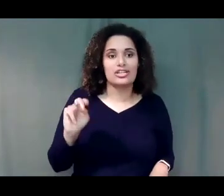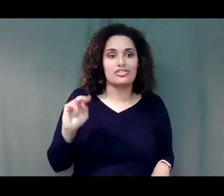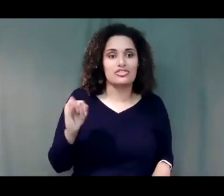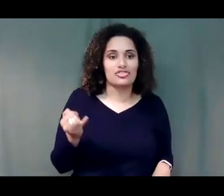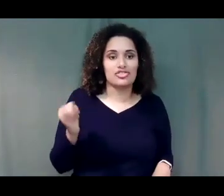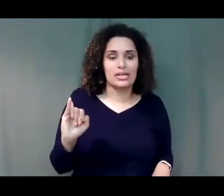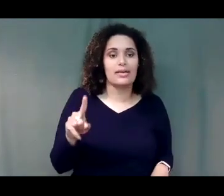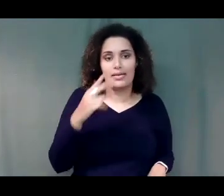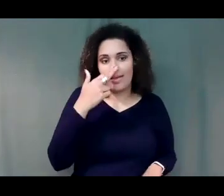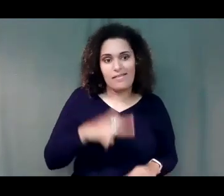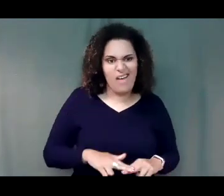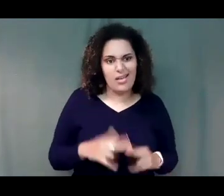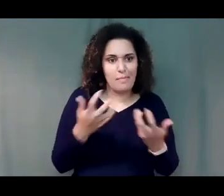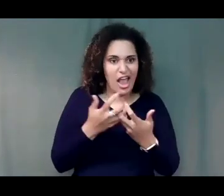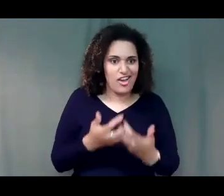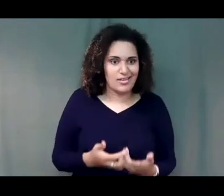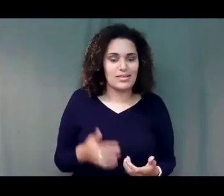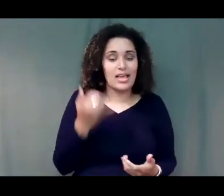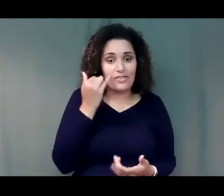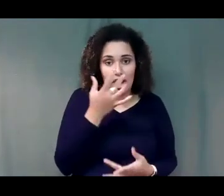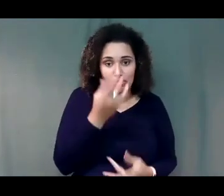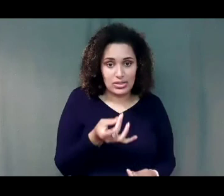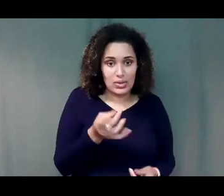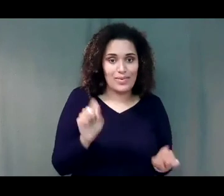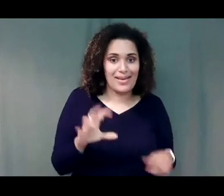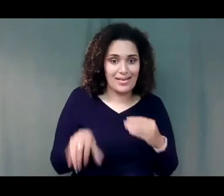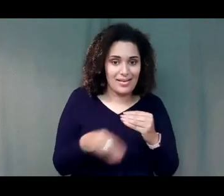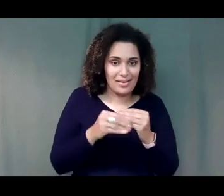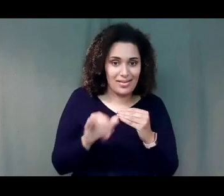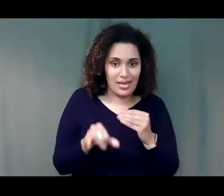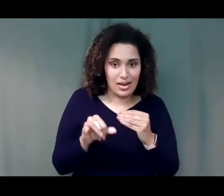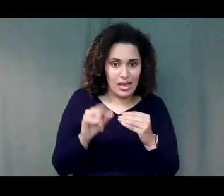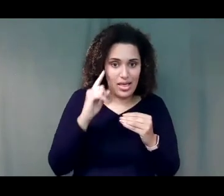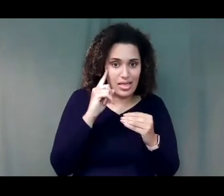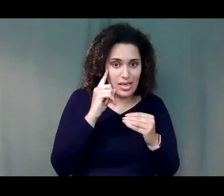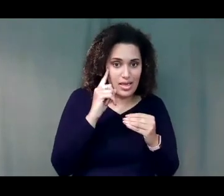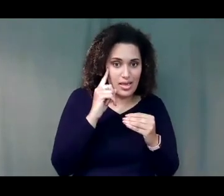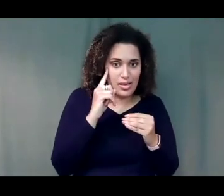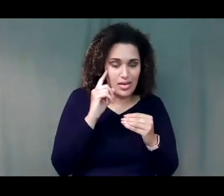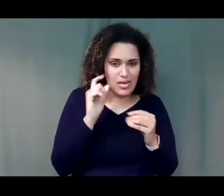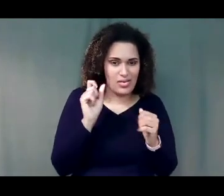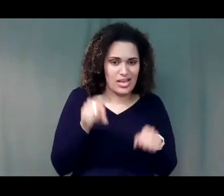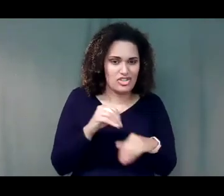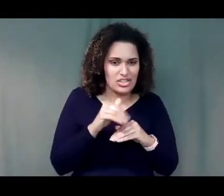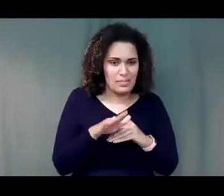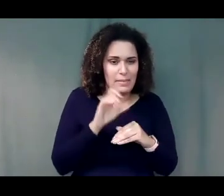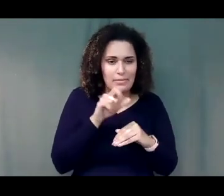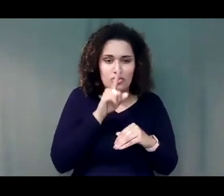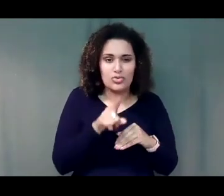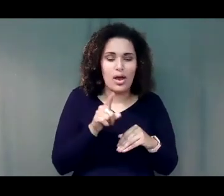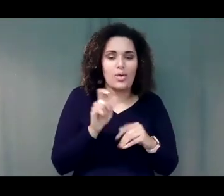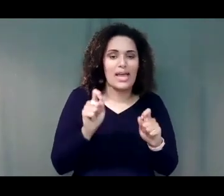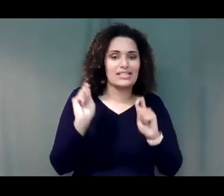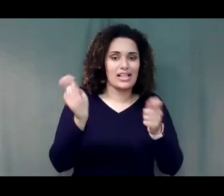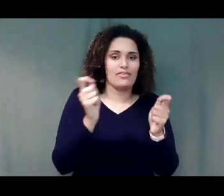So if you're interested in that, we can add them. I think can we ship them? I don't know. We could certainly deliver them if we're